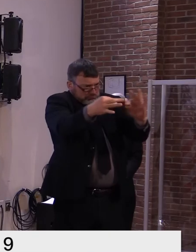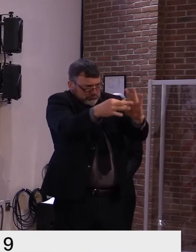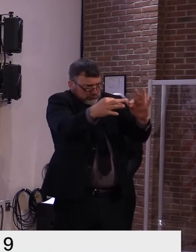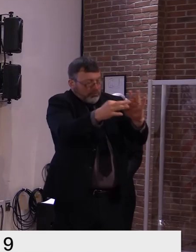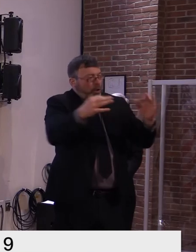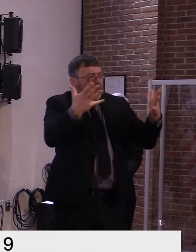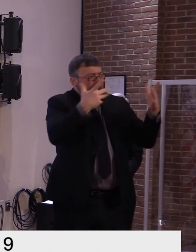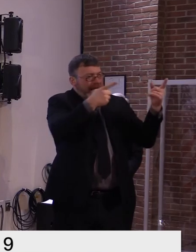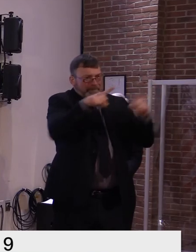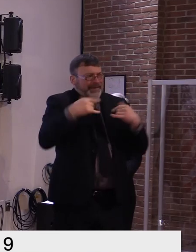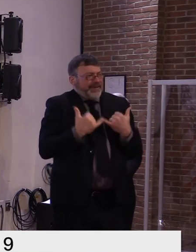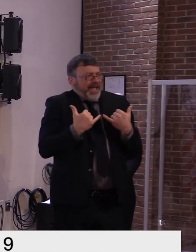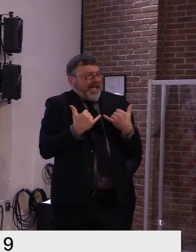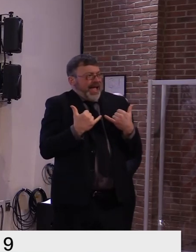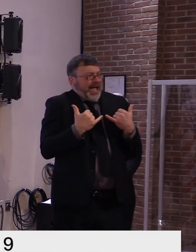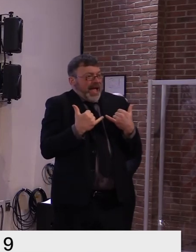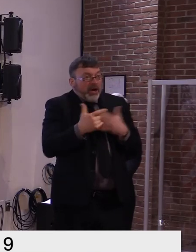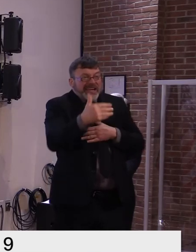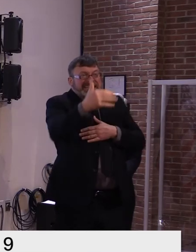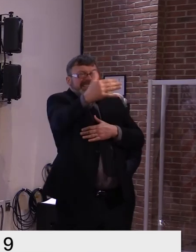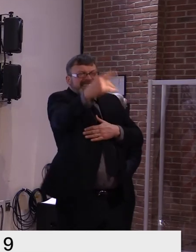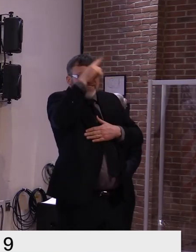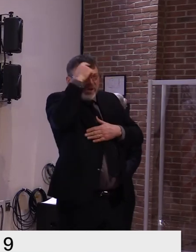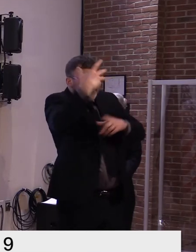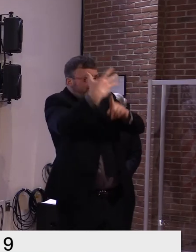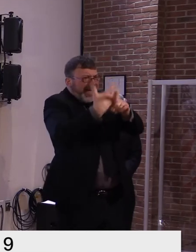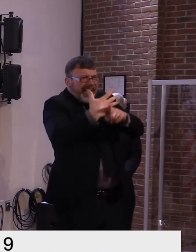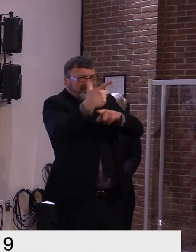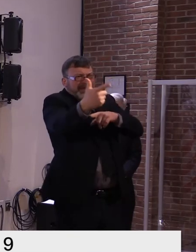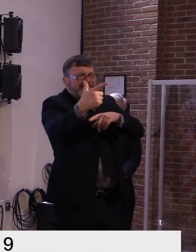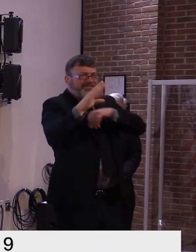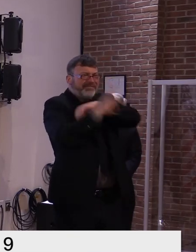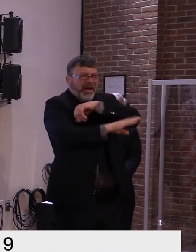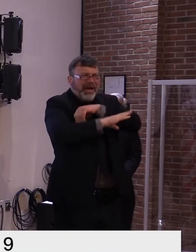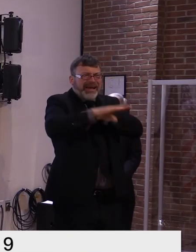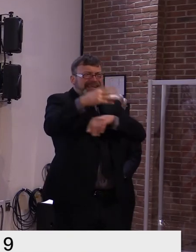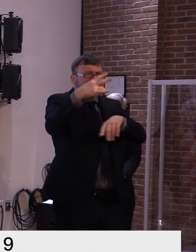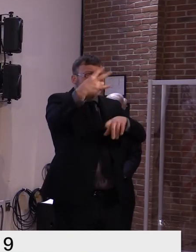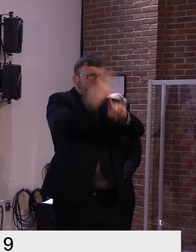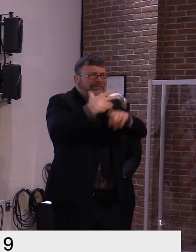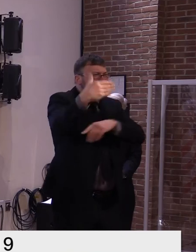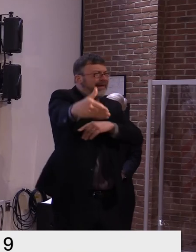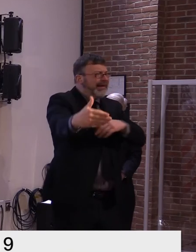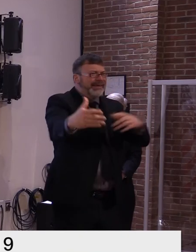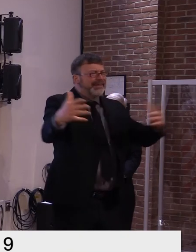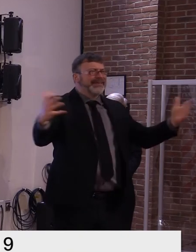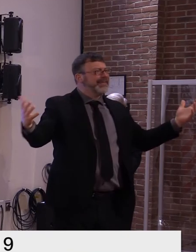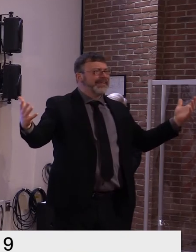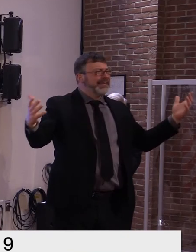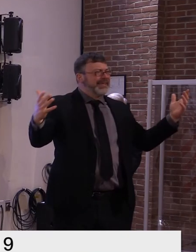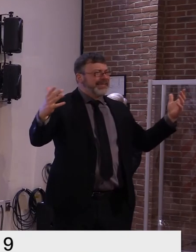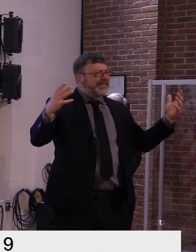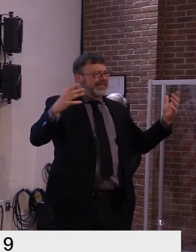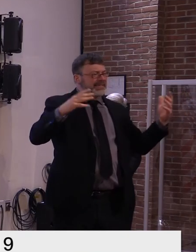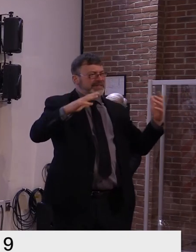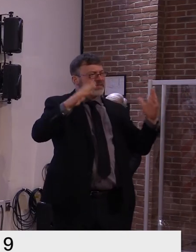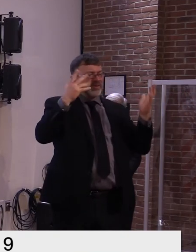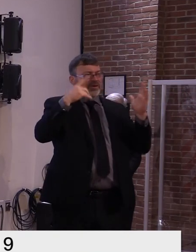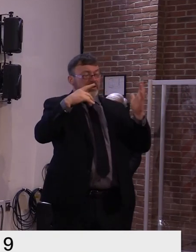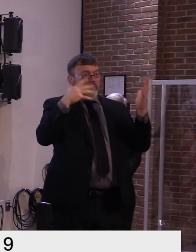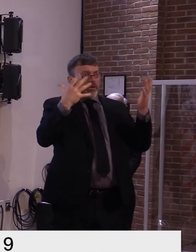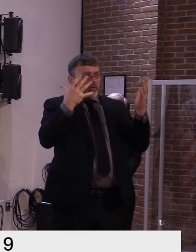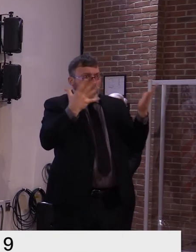whether that means fall, whether that means end of the year, that a lot of these restrictions may not be in